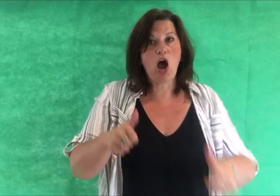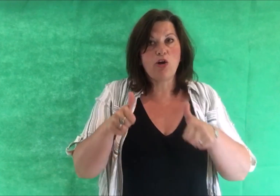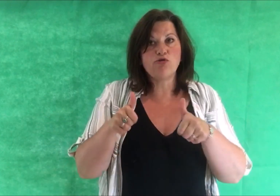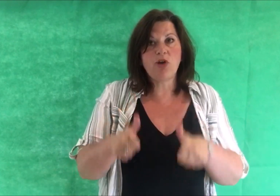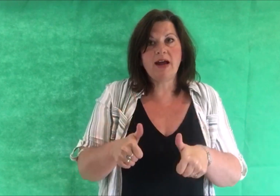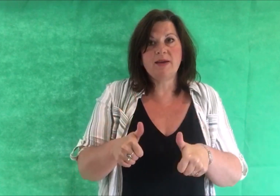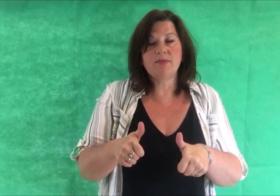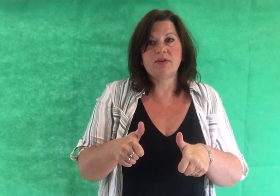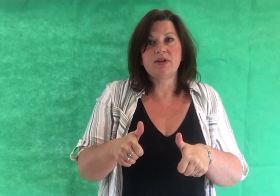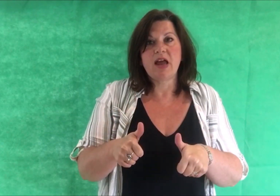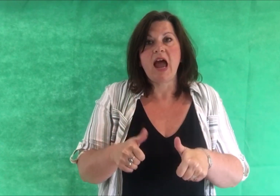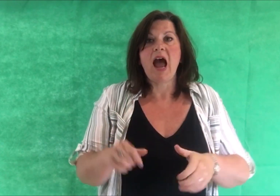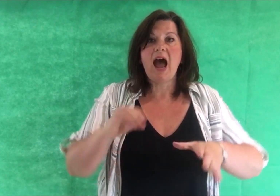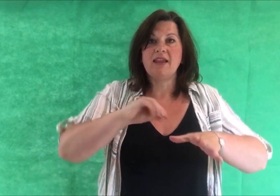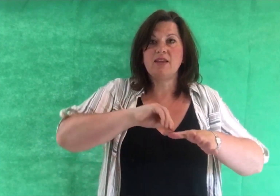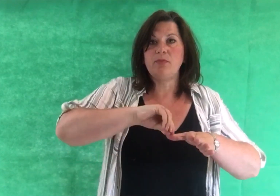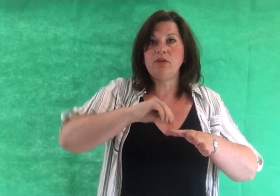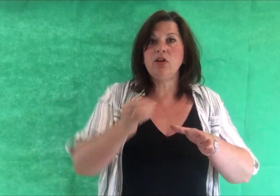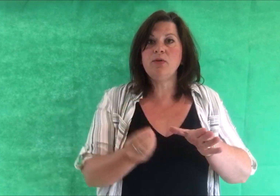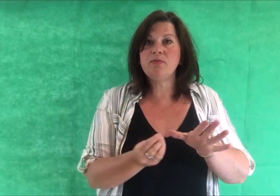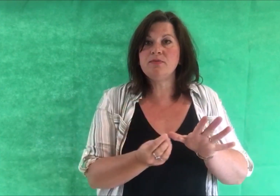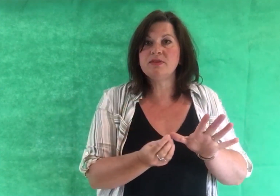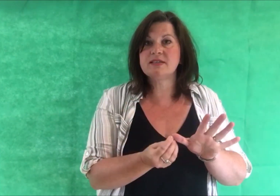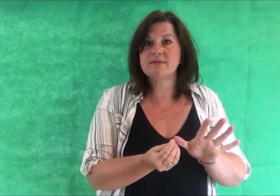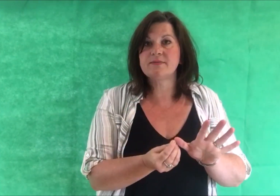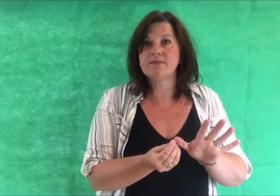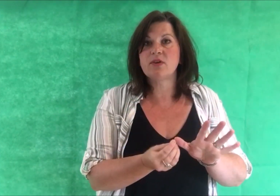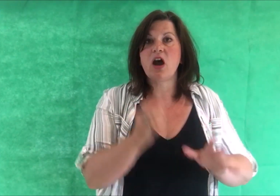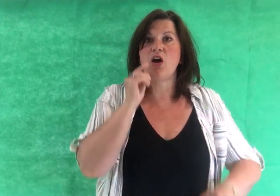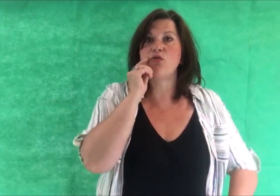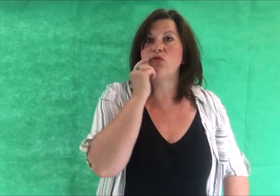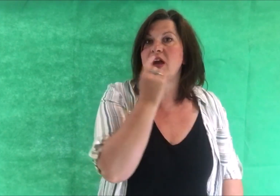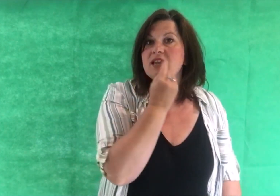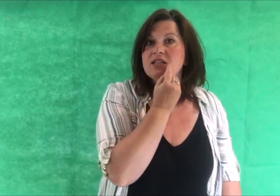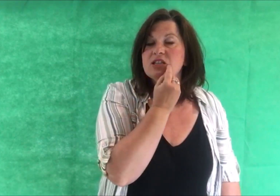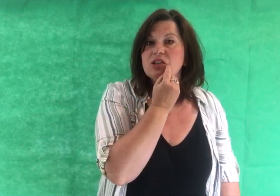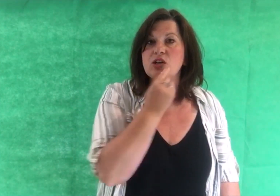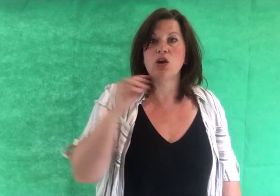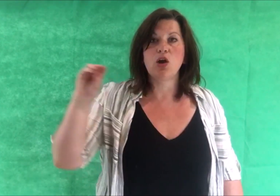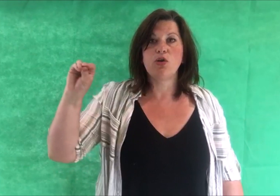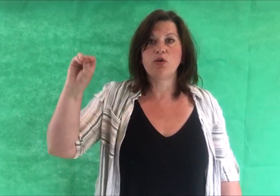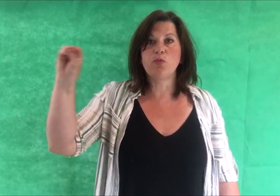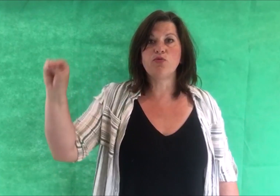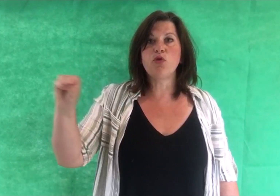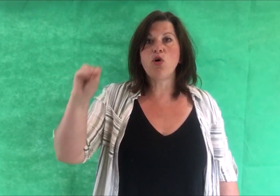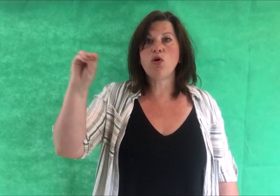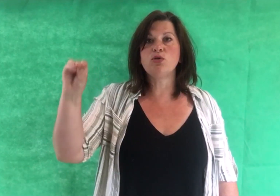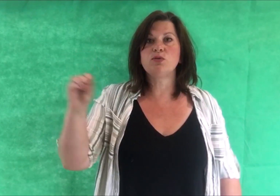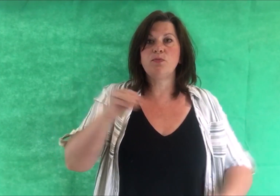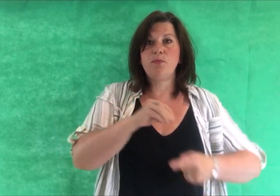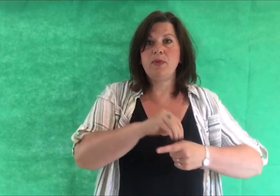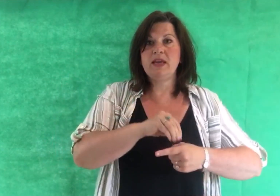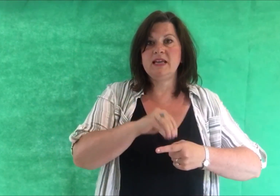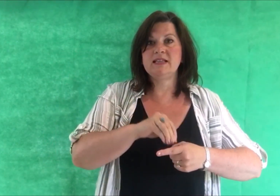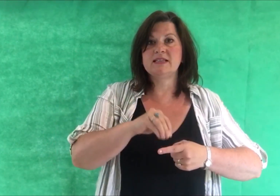are ripe and the plums are red. The broad beans